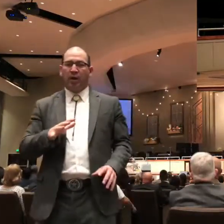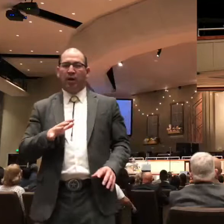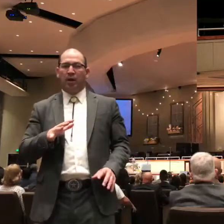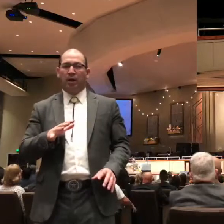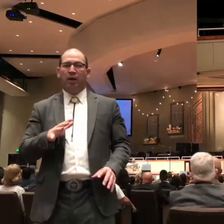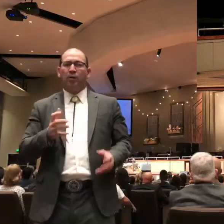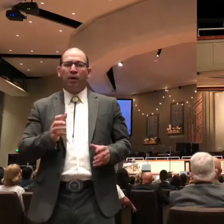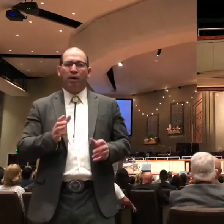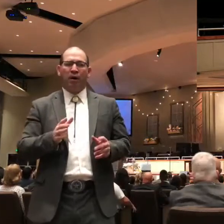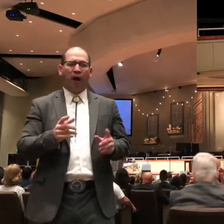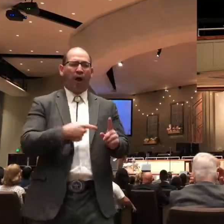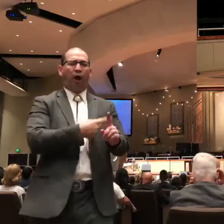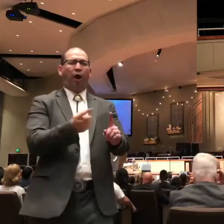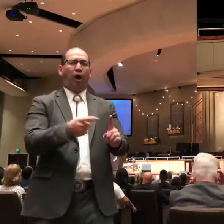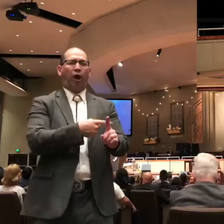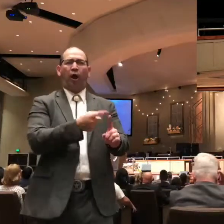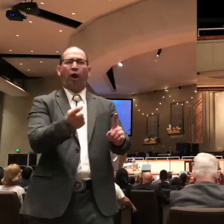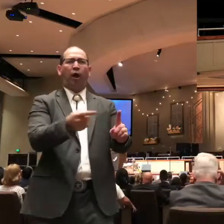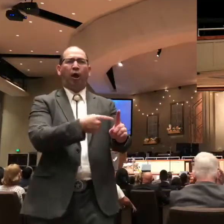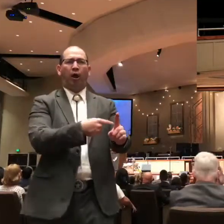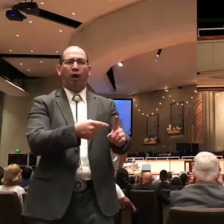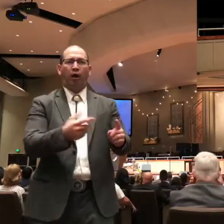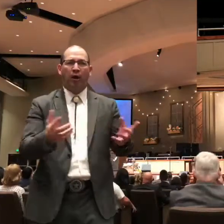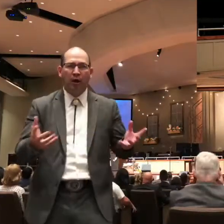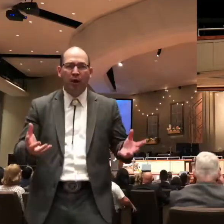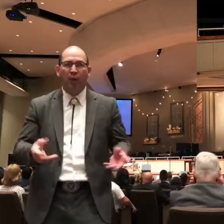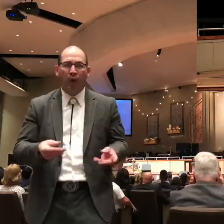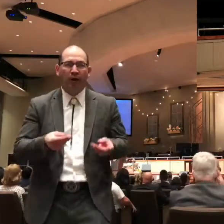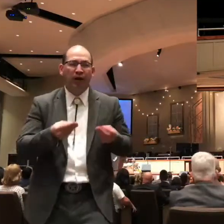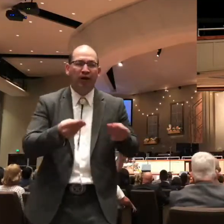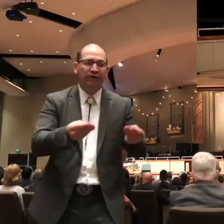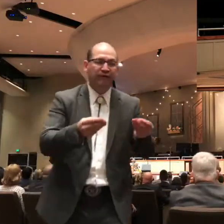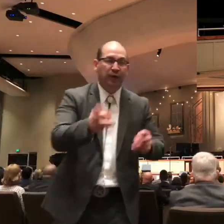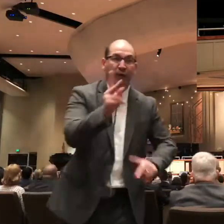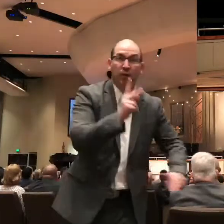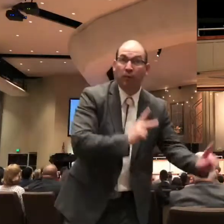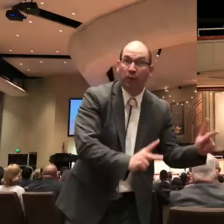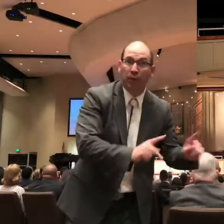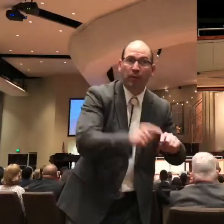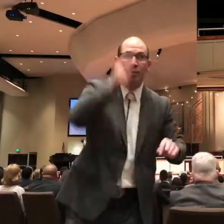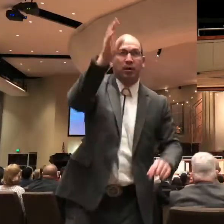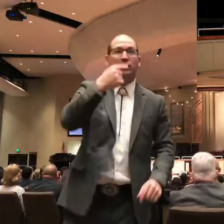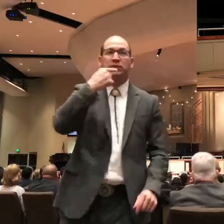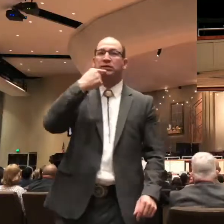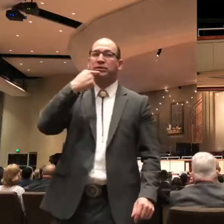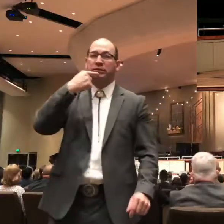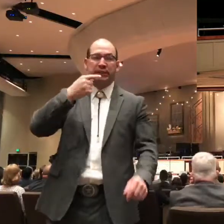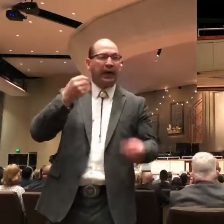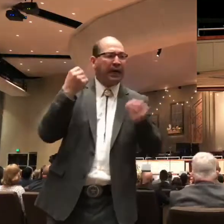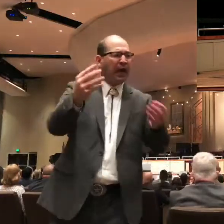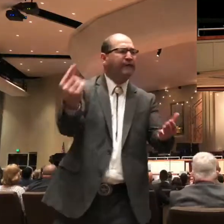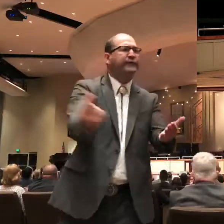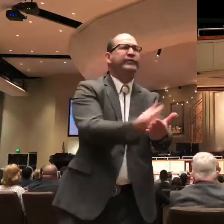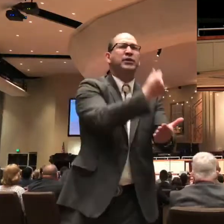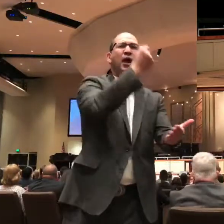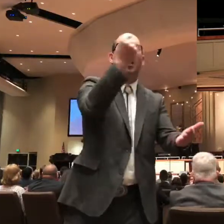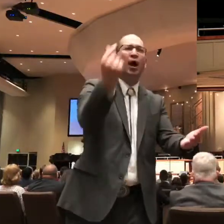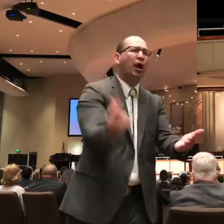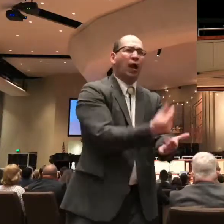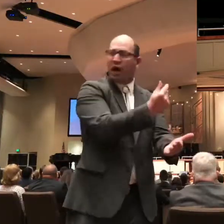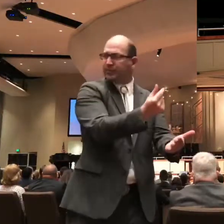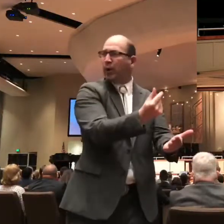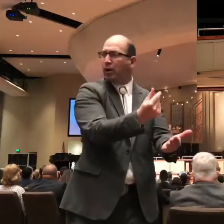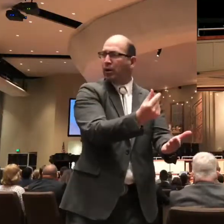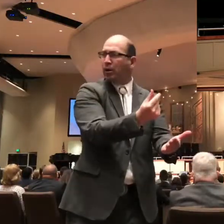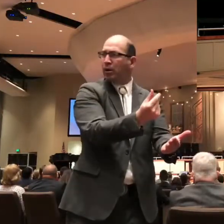to find a different way. So we want to pass out soup to the homeless, which is great. But God says, while you're passing out the soup, go ahead and pass out